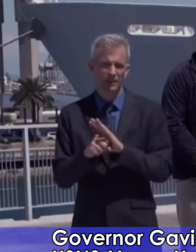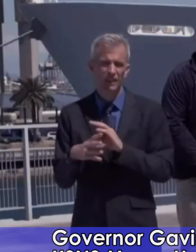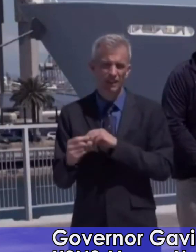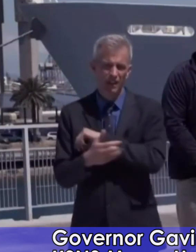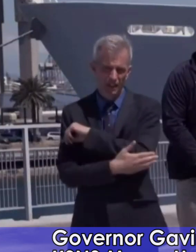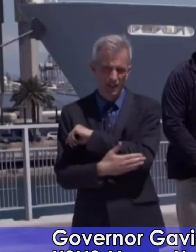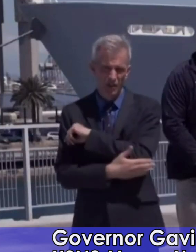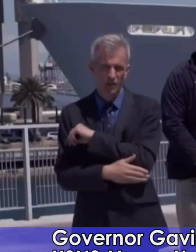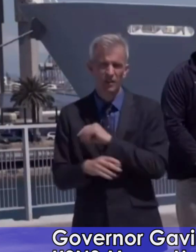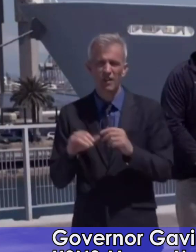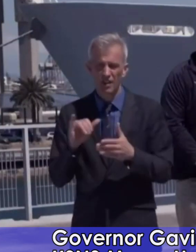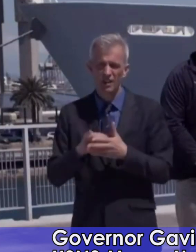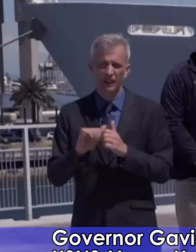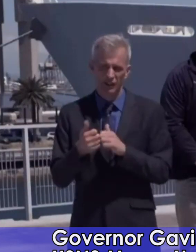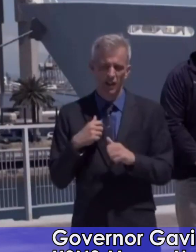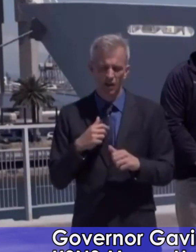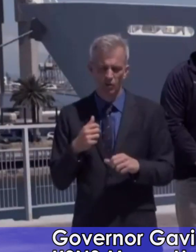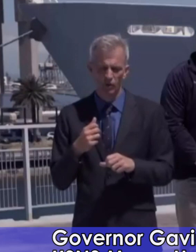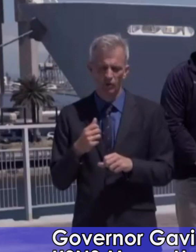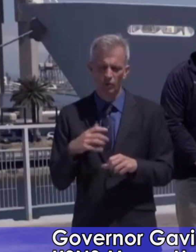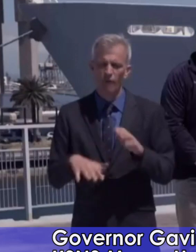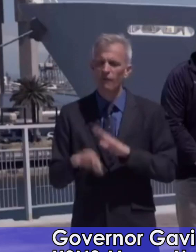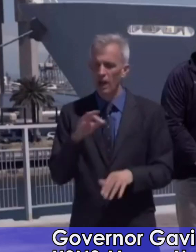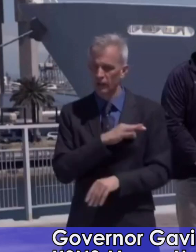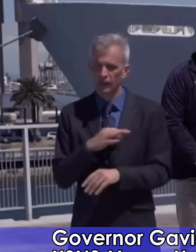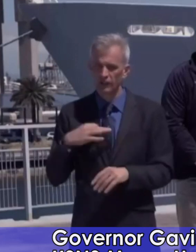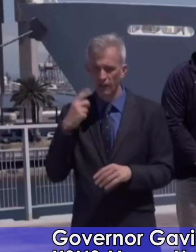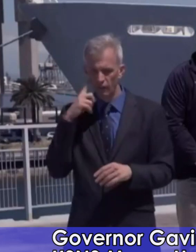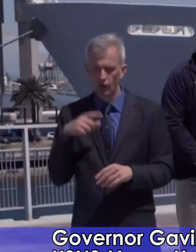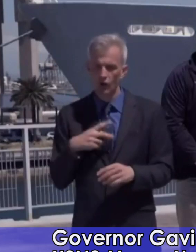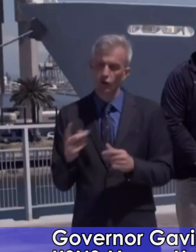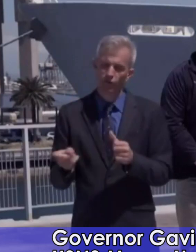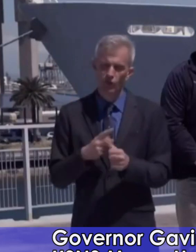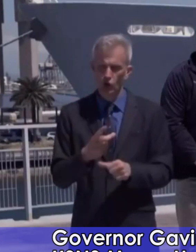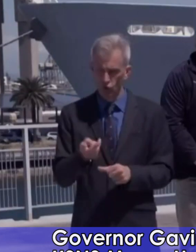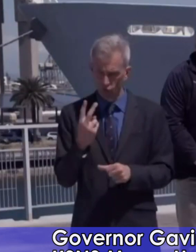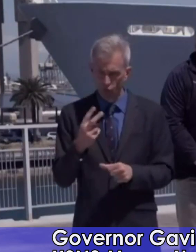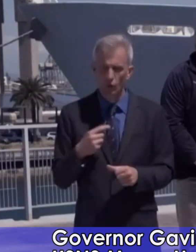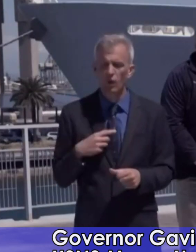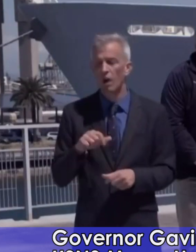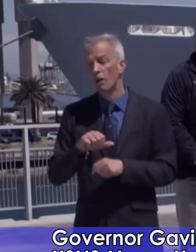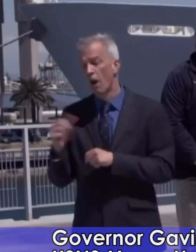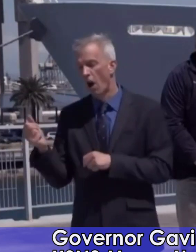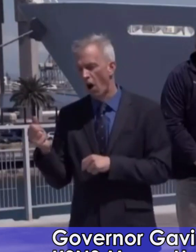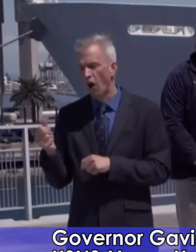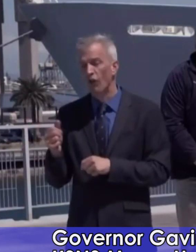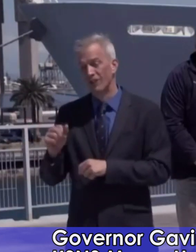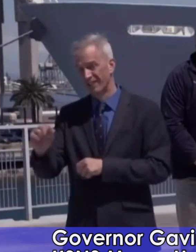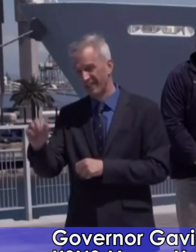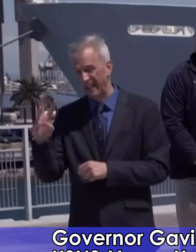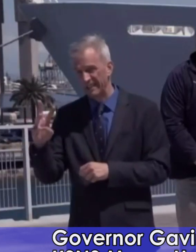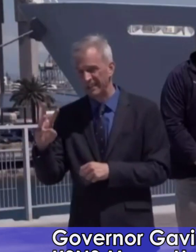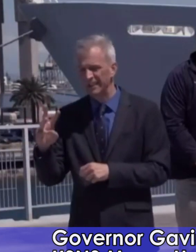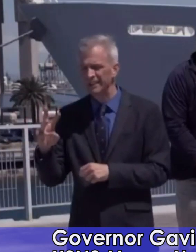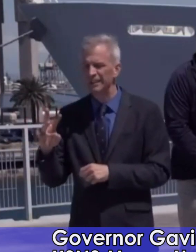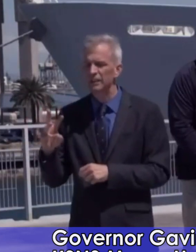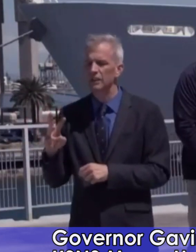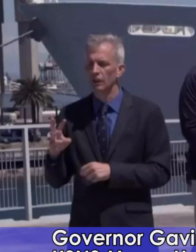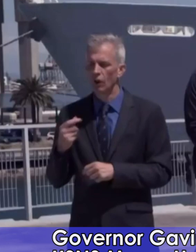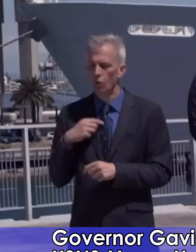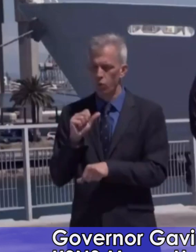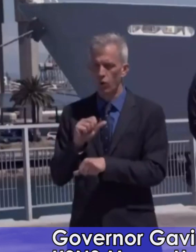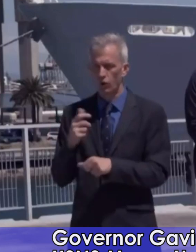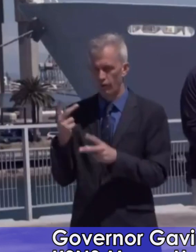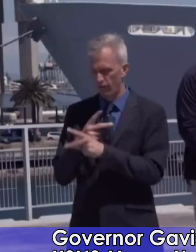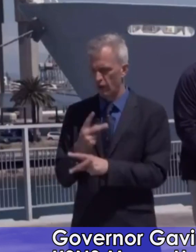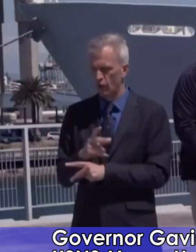we'll staff those first two. We're working with other counties and other jurisdictions on the other 6 in terms of how we staff. So